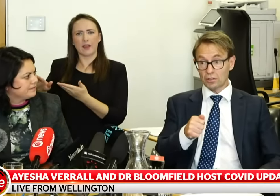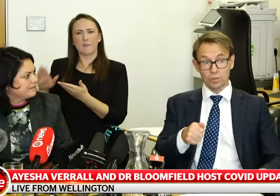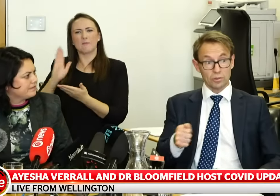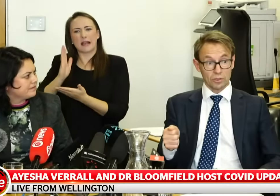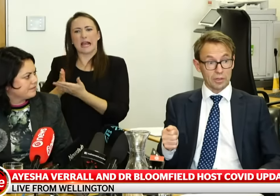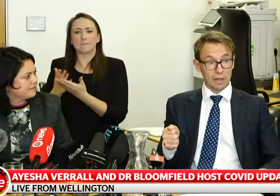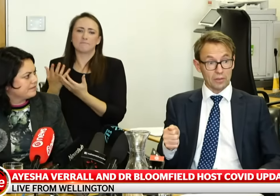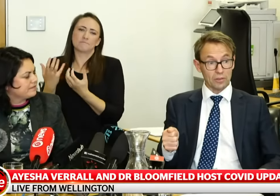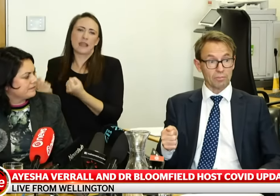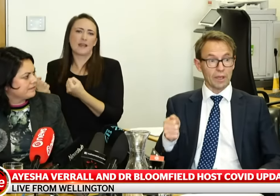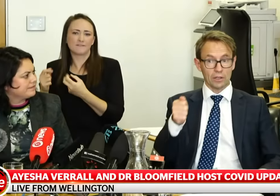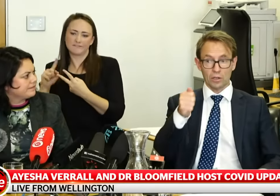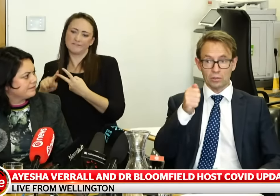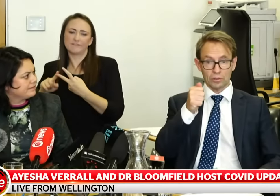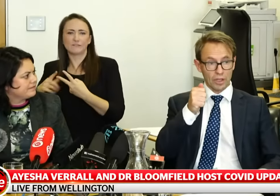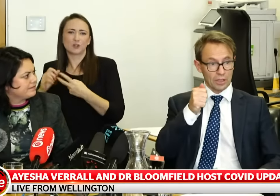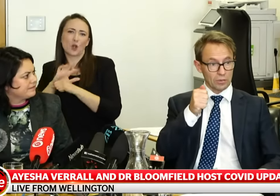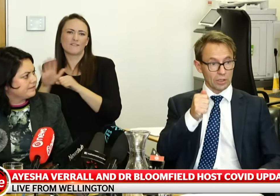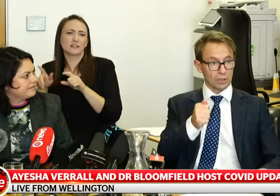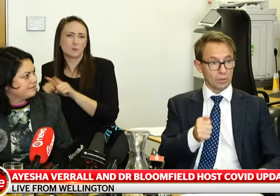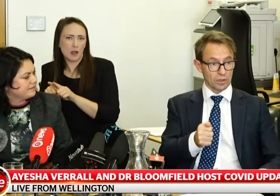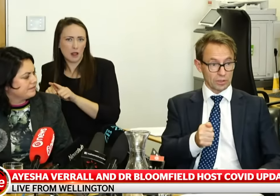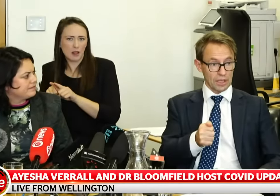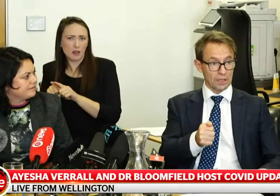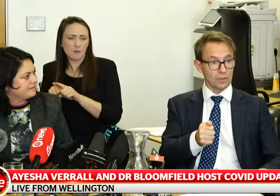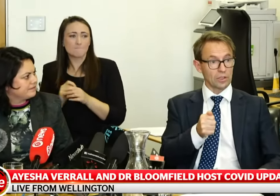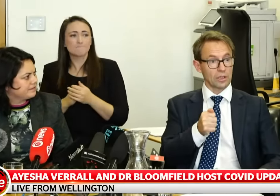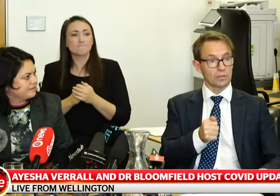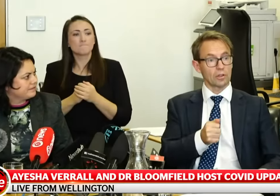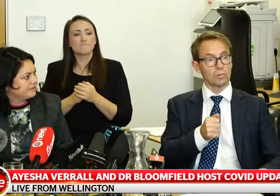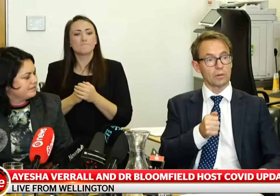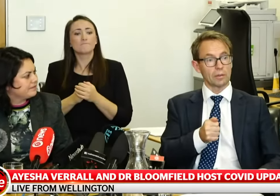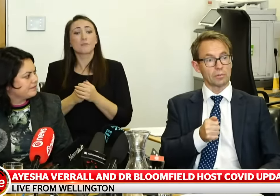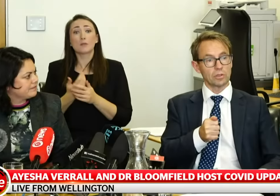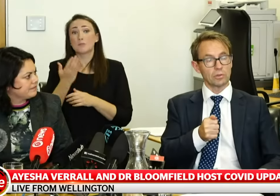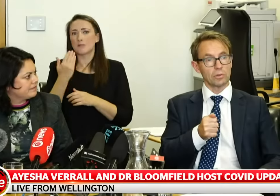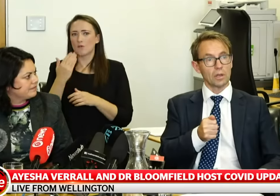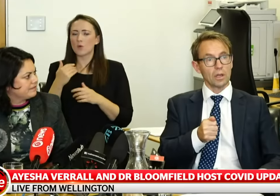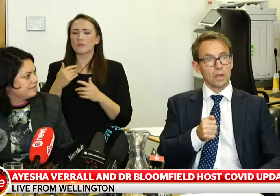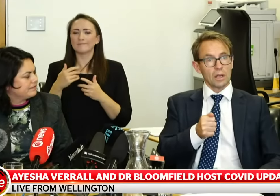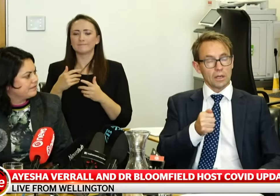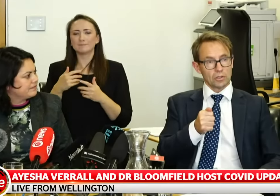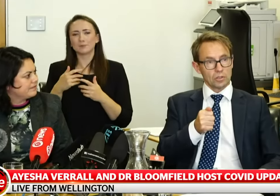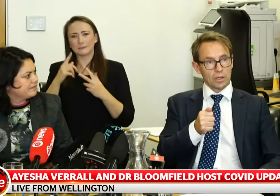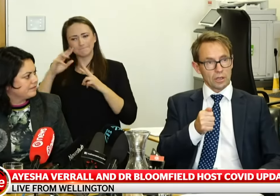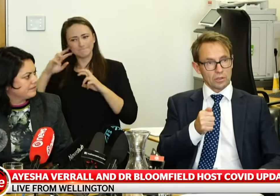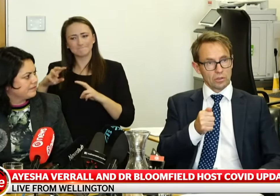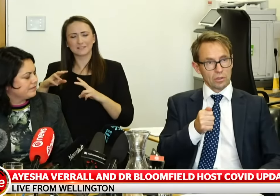deaths takes 2 to 3 months. Our coders are doing them within days now, so we're able to